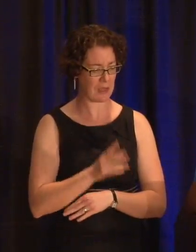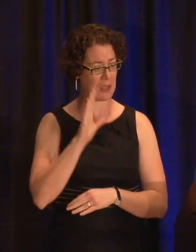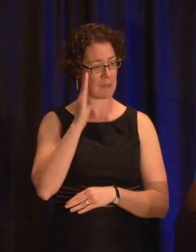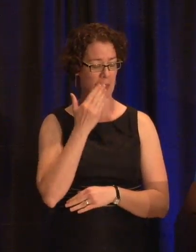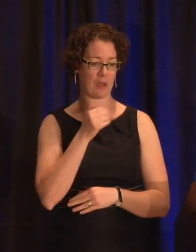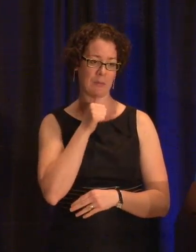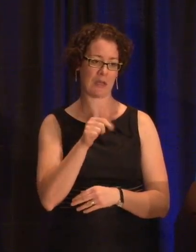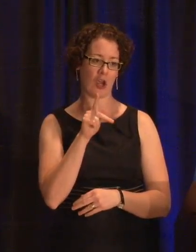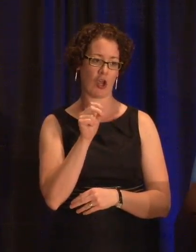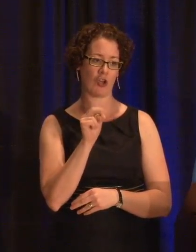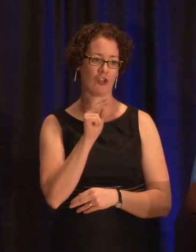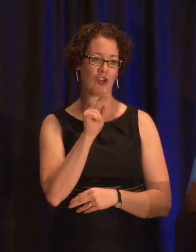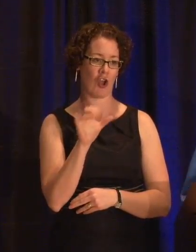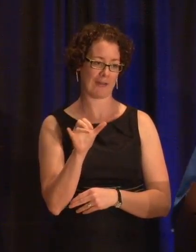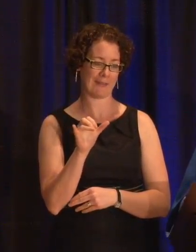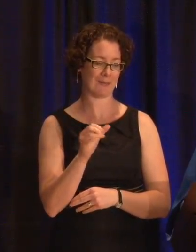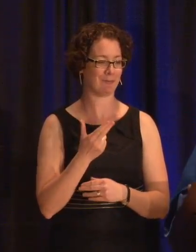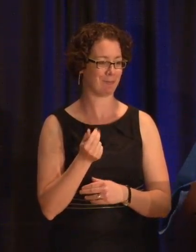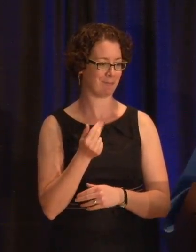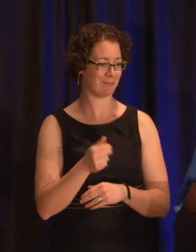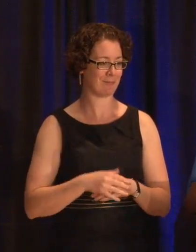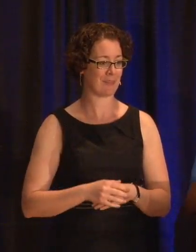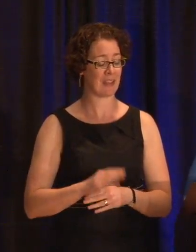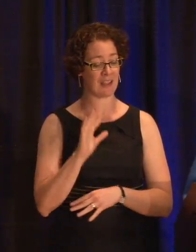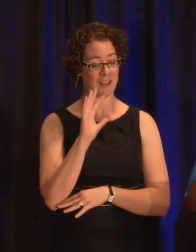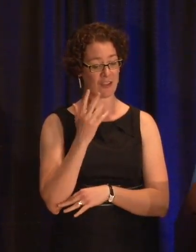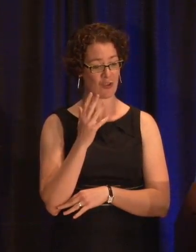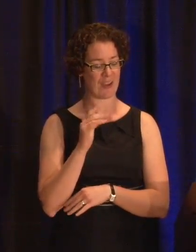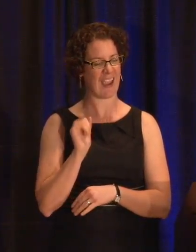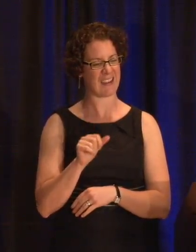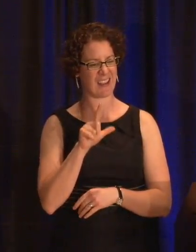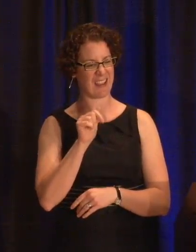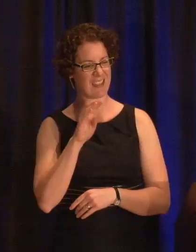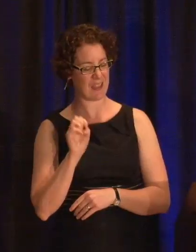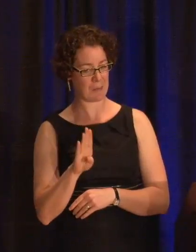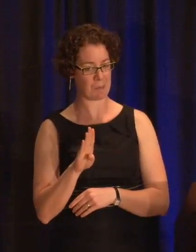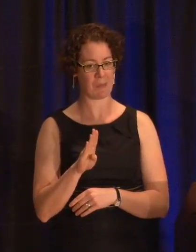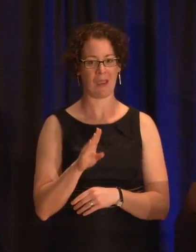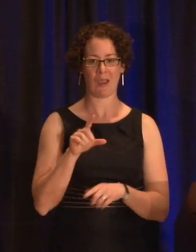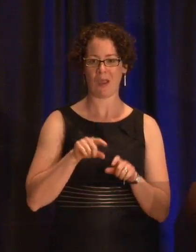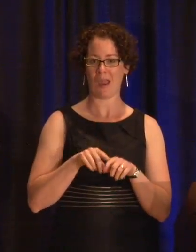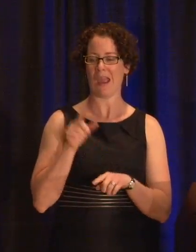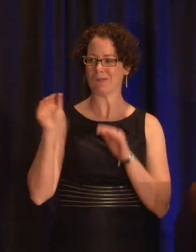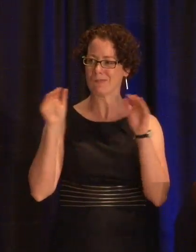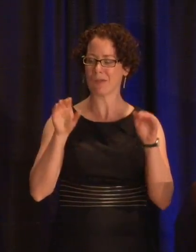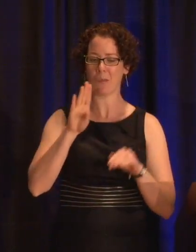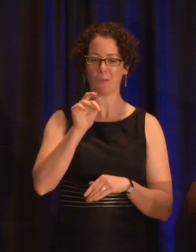had been naughty. For this tree pun, I had to go out on a limb and branch out to other sources.